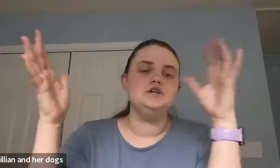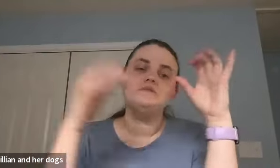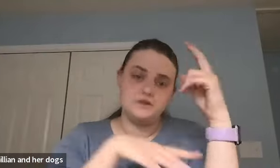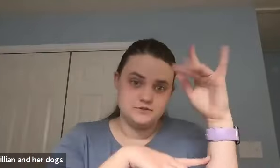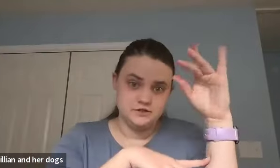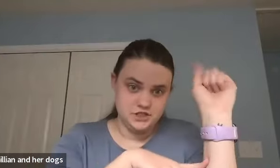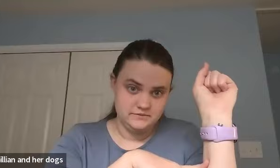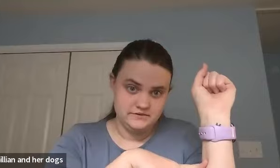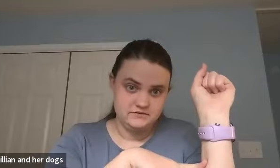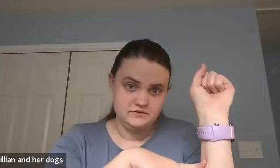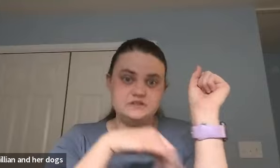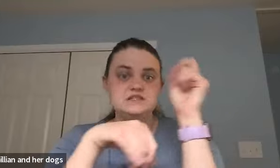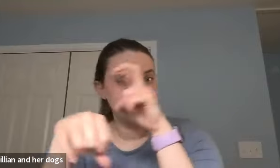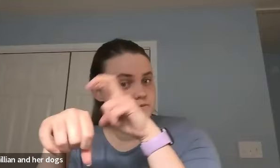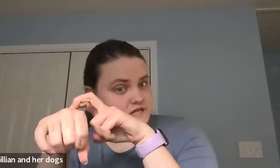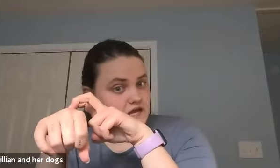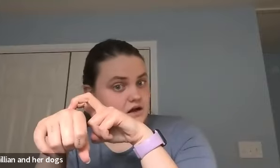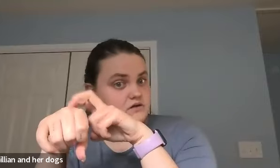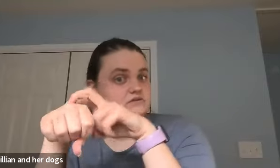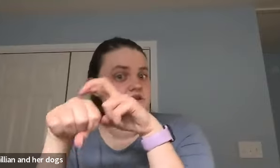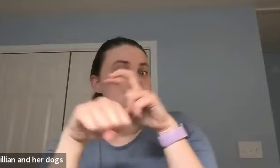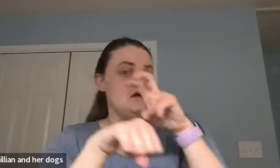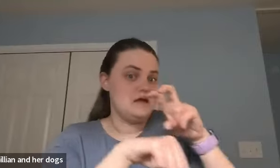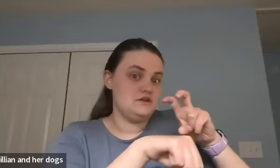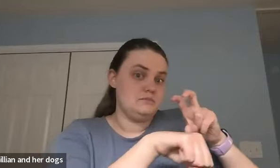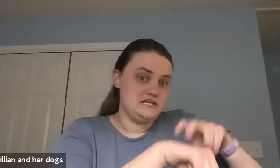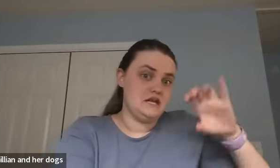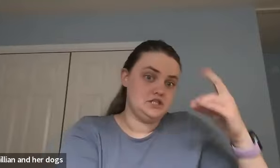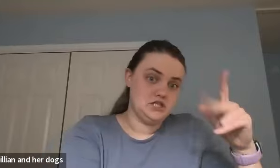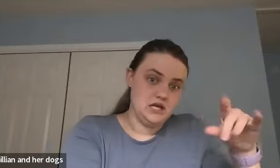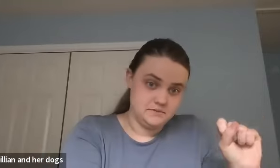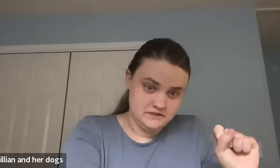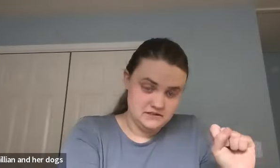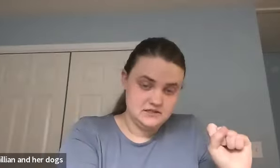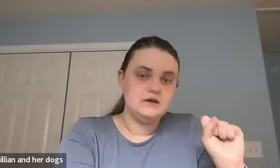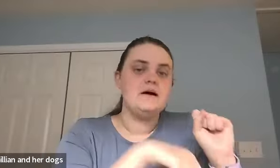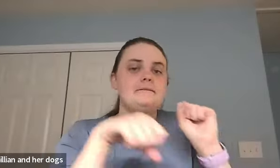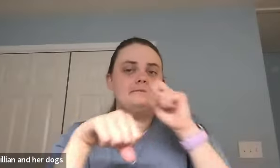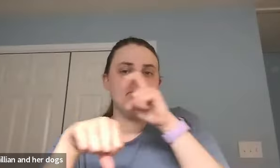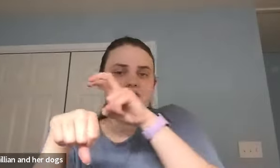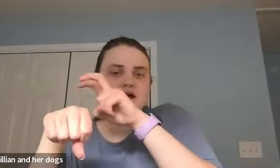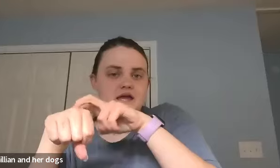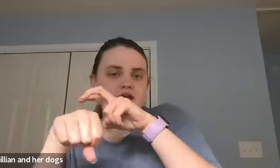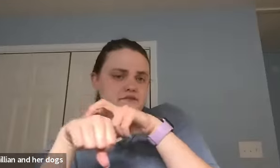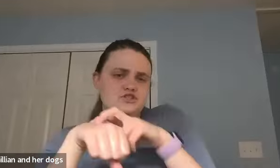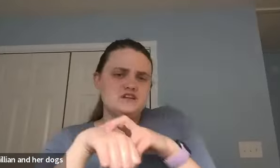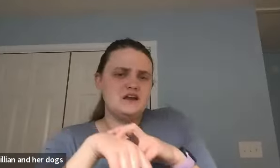would fingerspell chips. You could still do potatoes and then do potato chips, but if you're just kind of